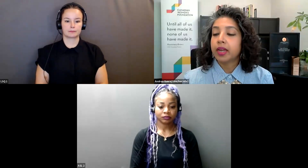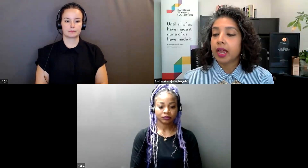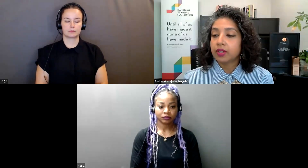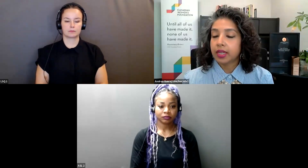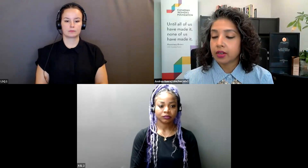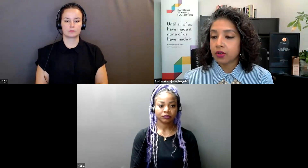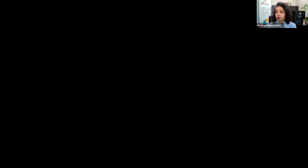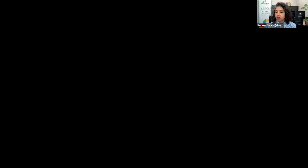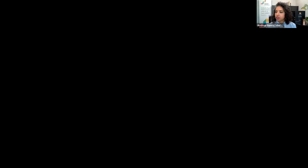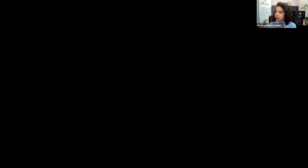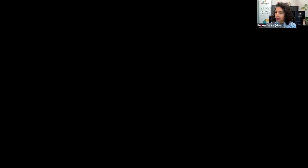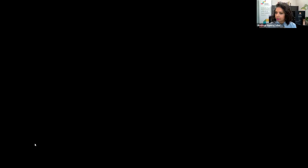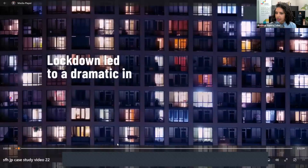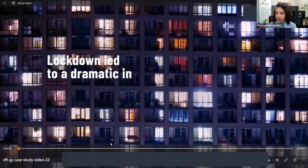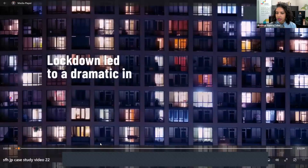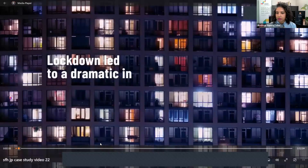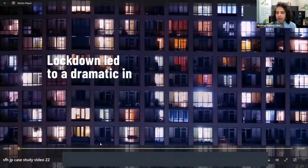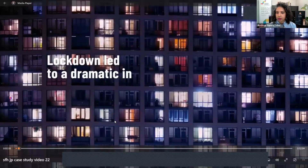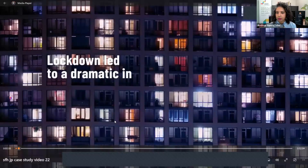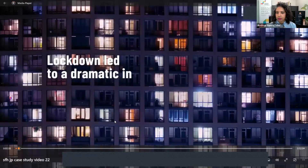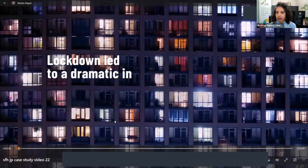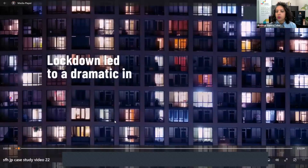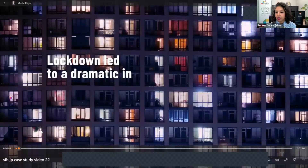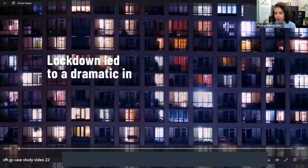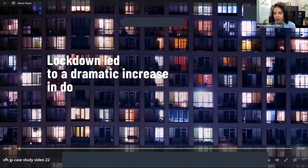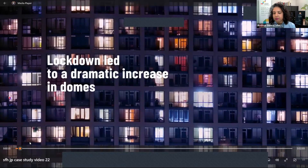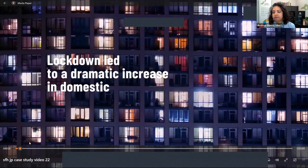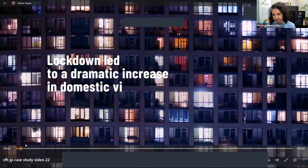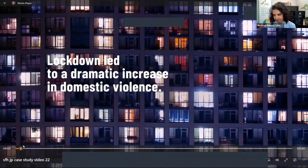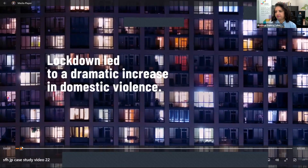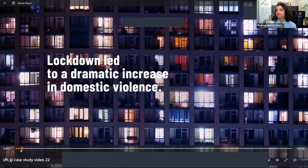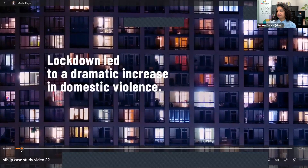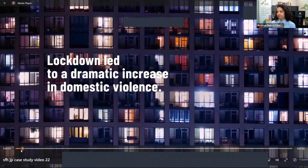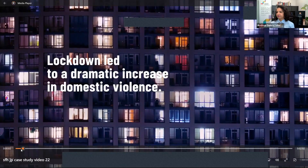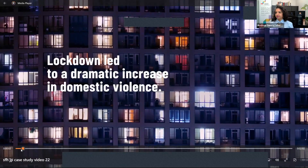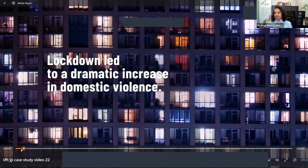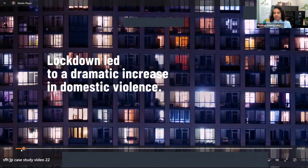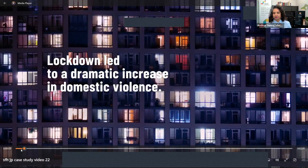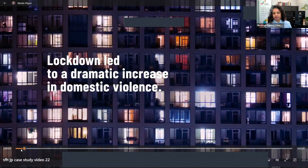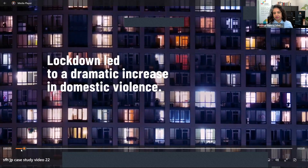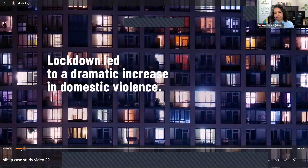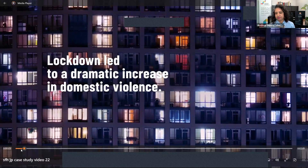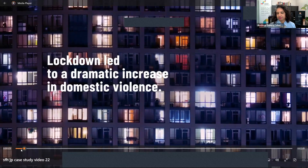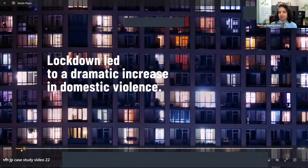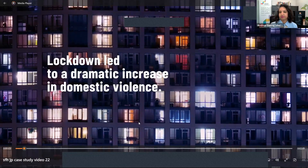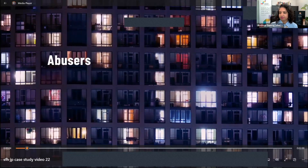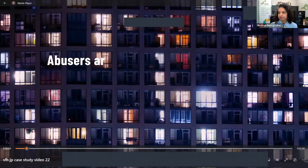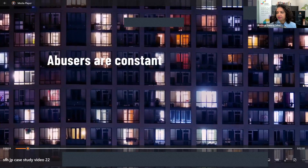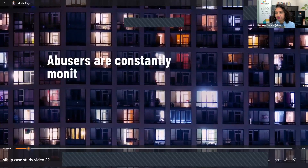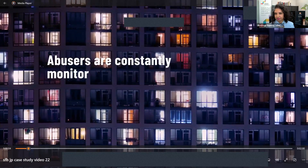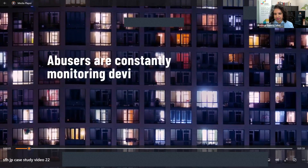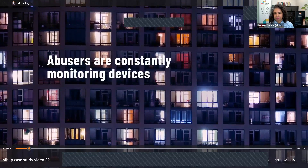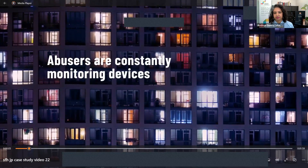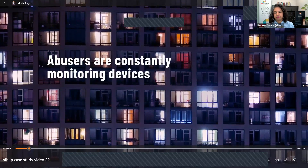Seems like we might have a technical glitch. We'll get back to that video. Led to a dramatic increase in domestic violence, with abusers